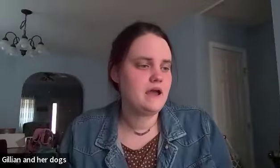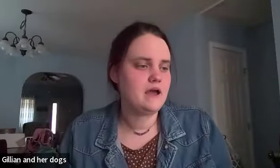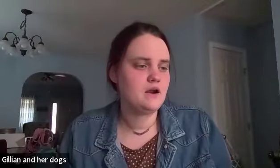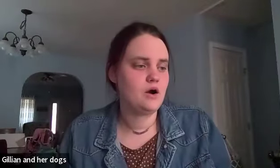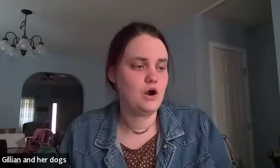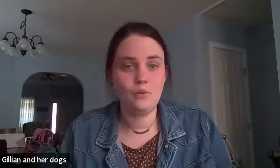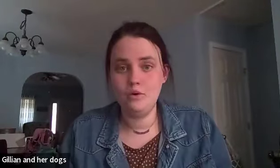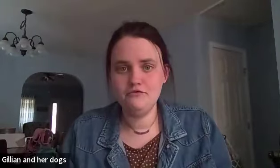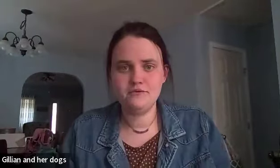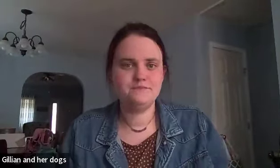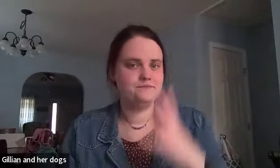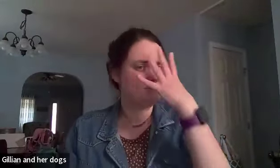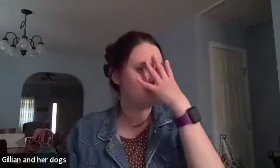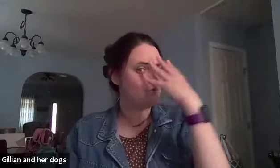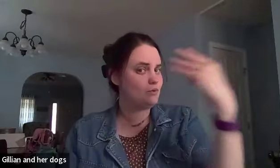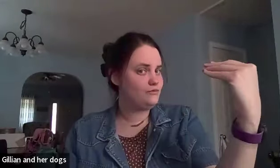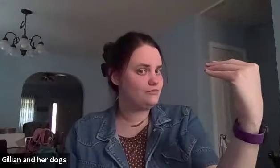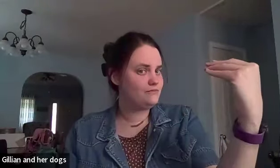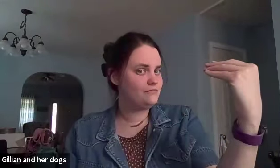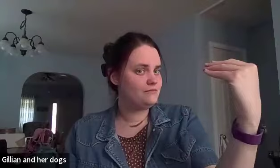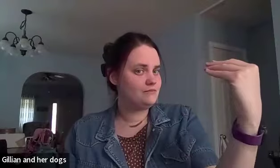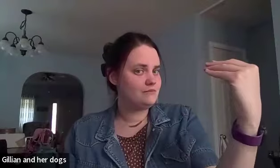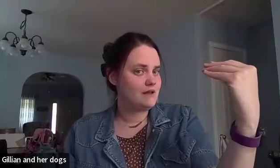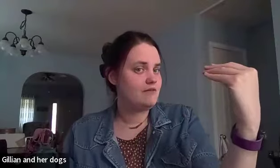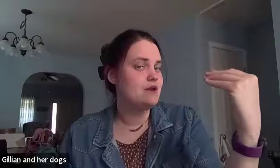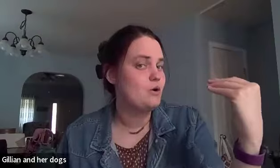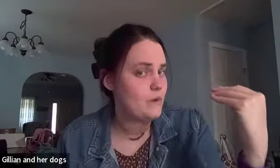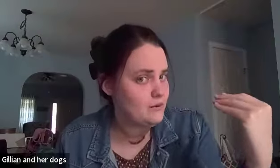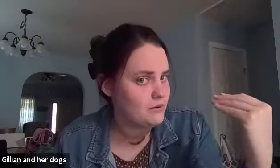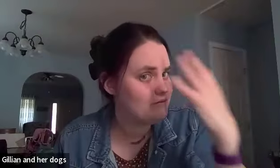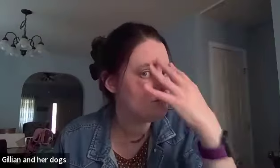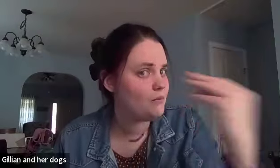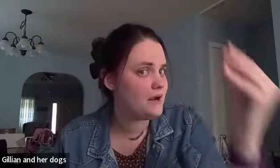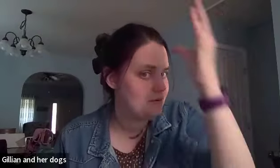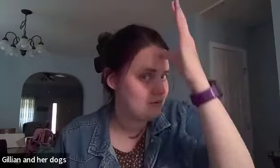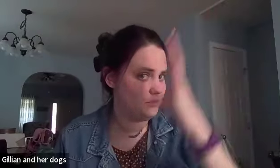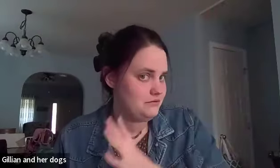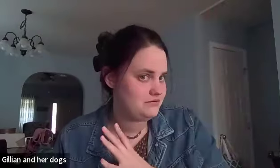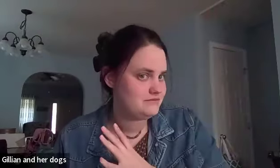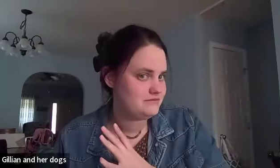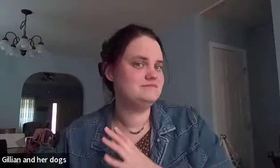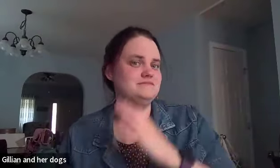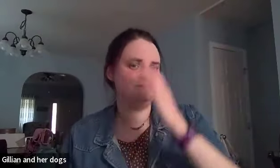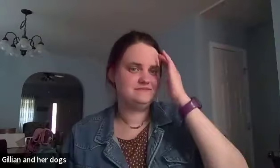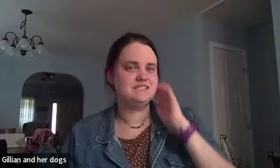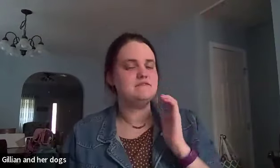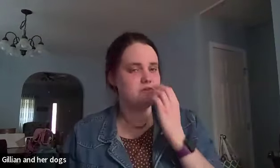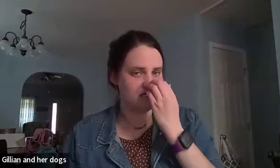We had our wolf, wolf. And then our werewolf, werewolf, because I feel